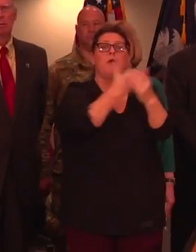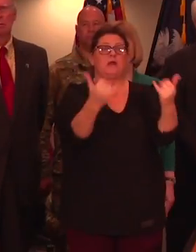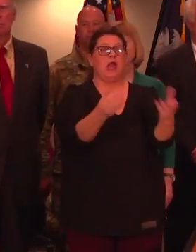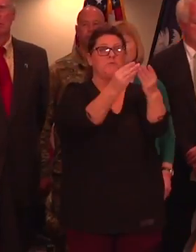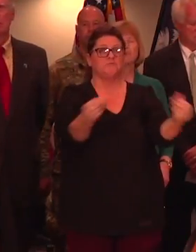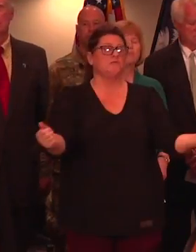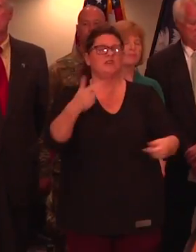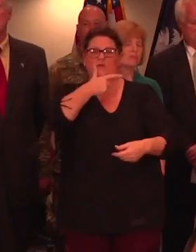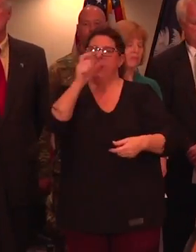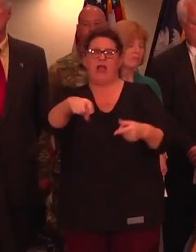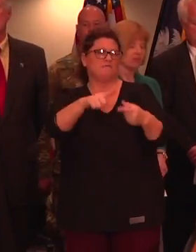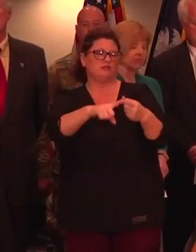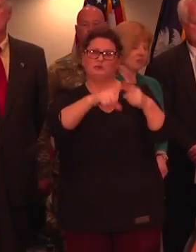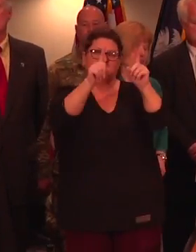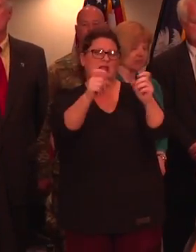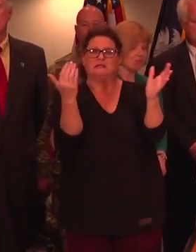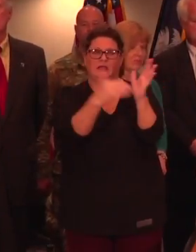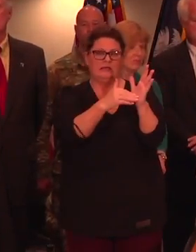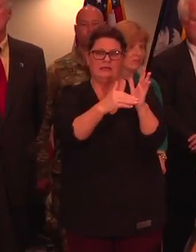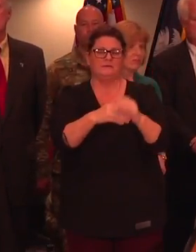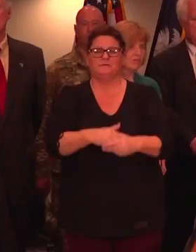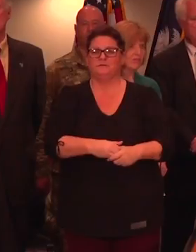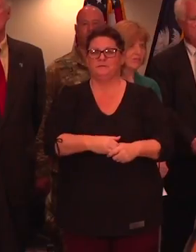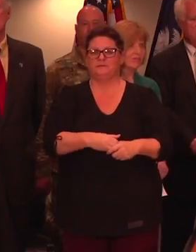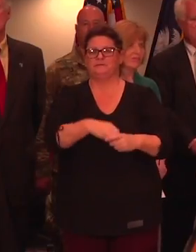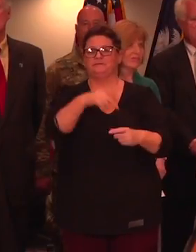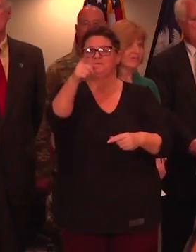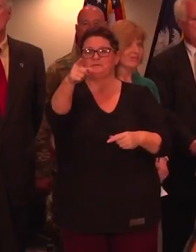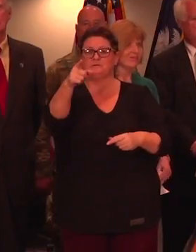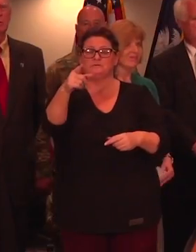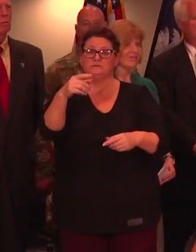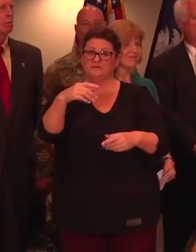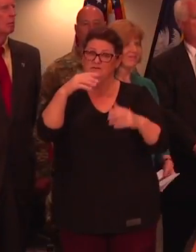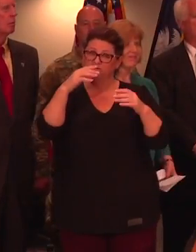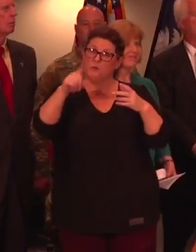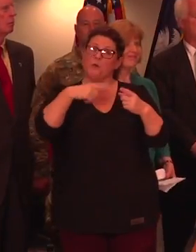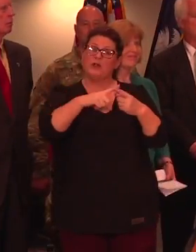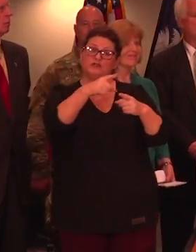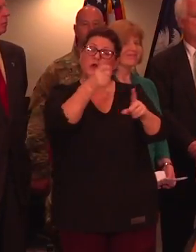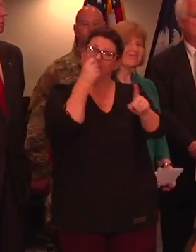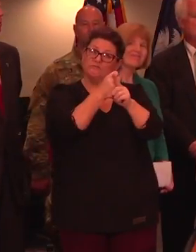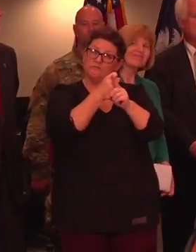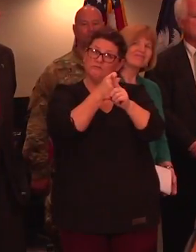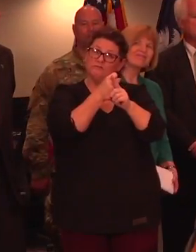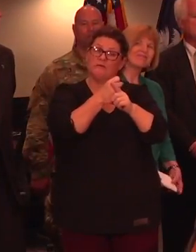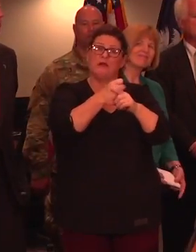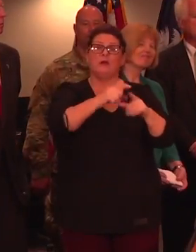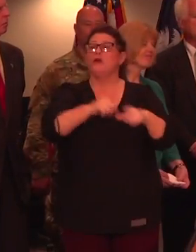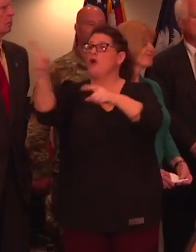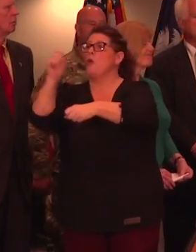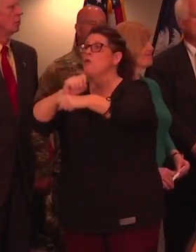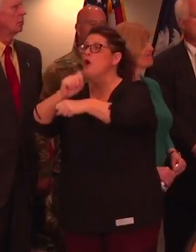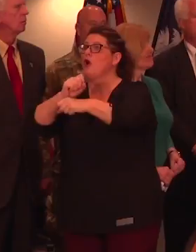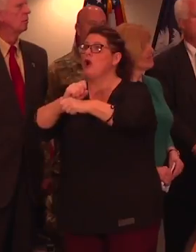tested positive and been cleared and you go back to work, can you catch it again? Is it like a stomach virus or something that you could catch